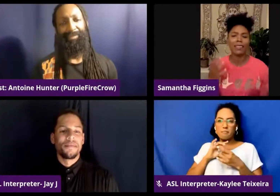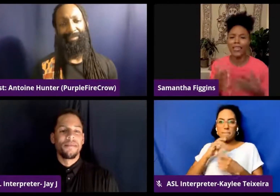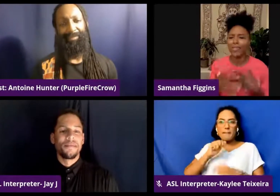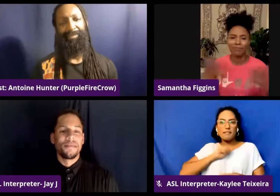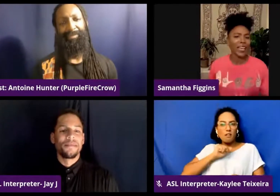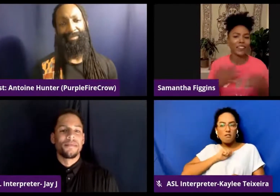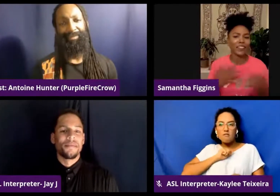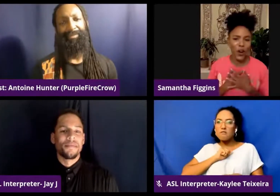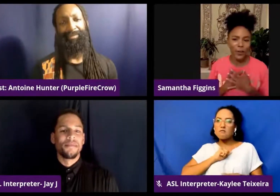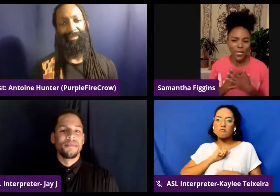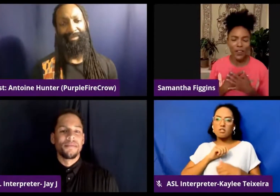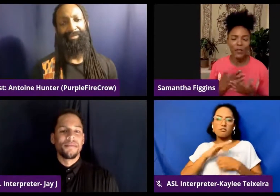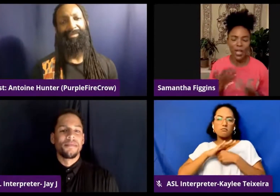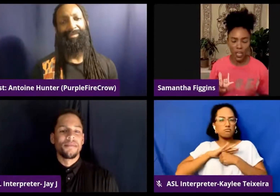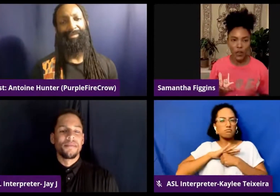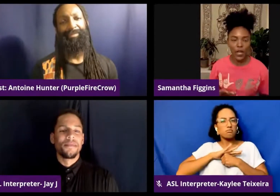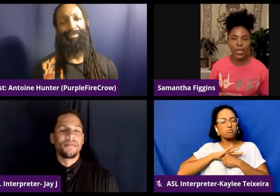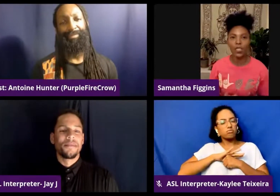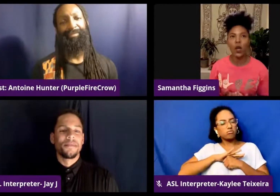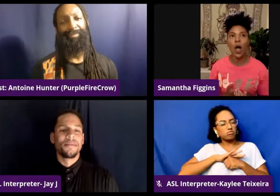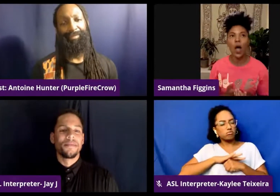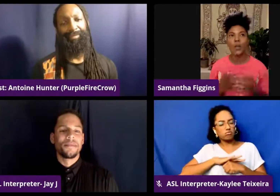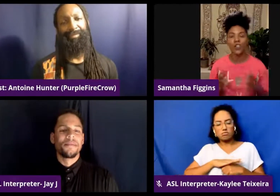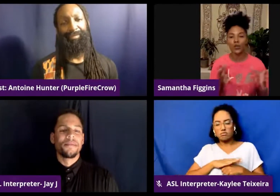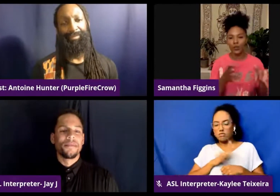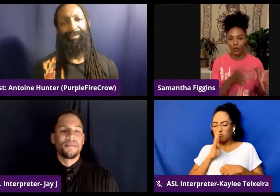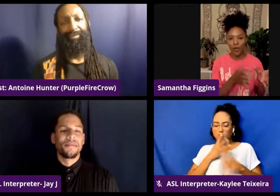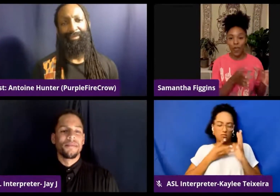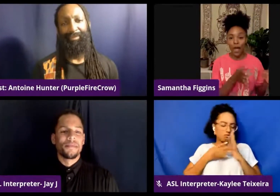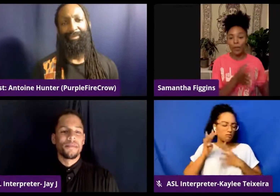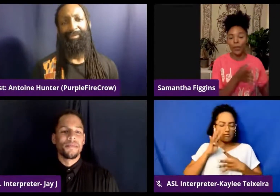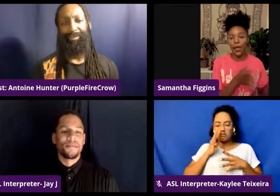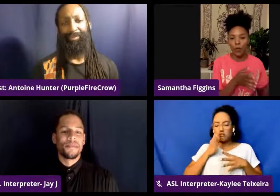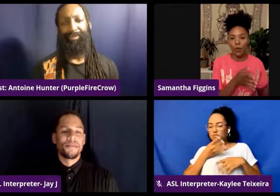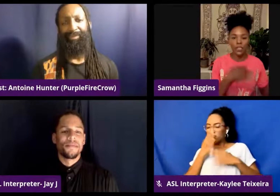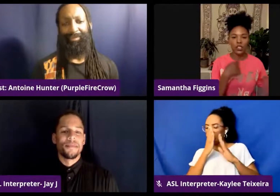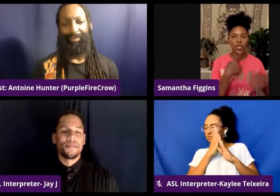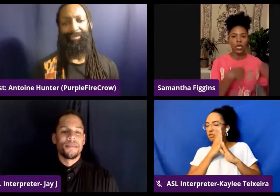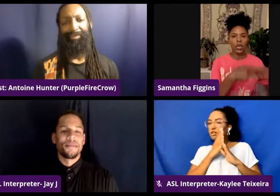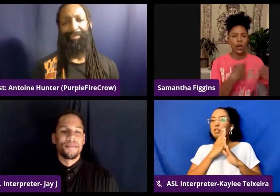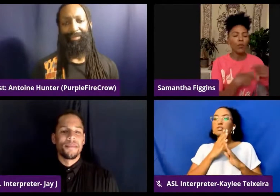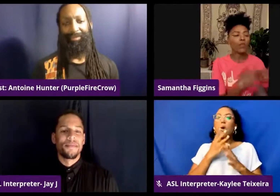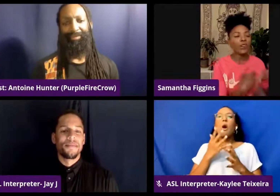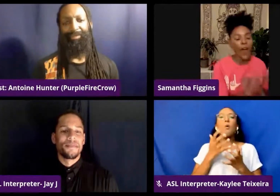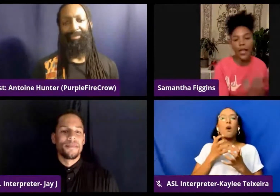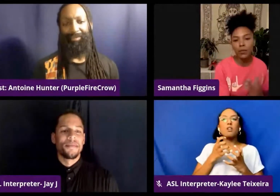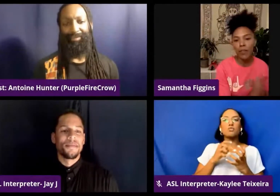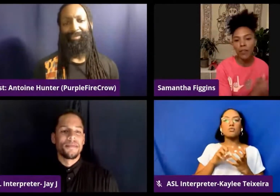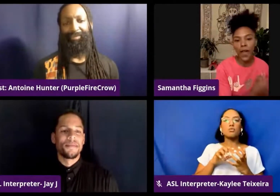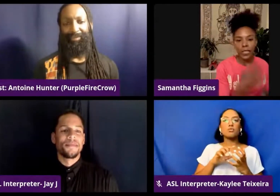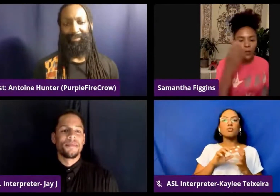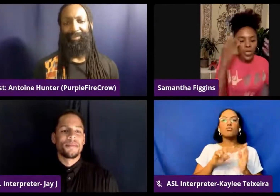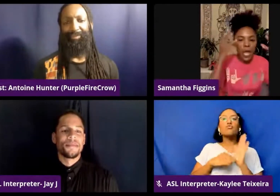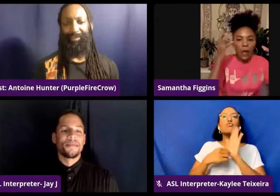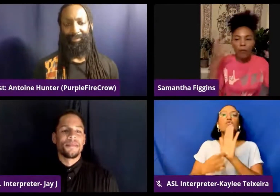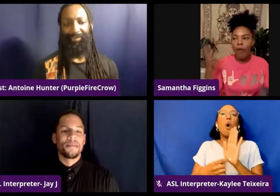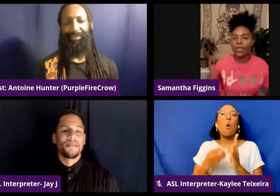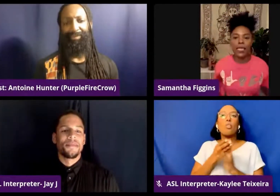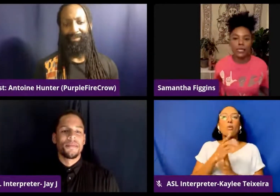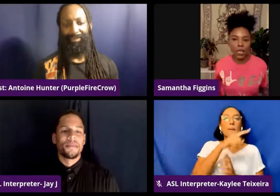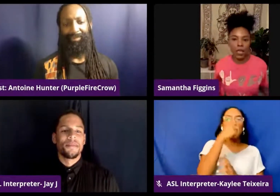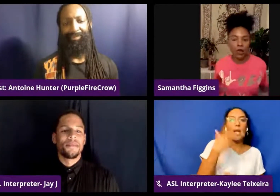my just regarding myself and my hearing. And so I wanted to portray that with the black and white, just moving fast, but